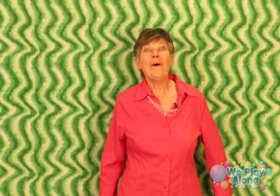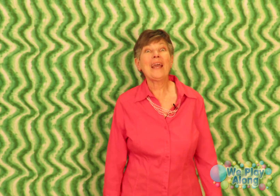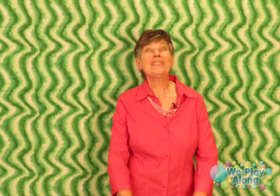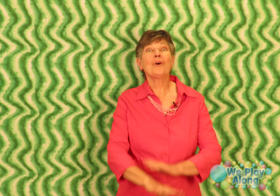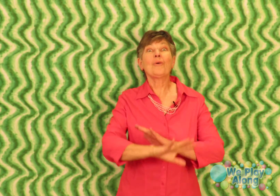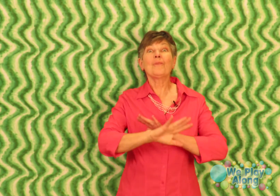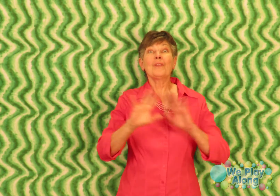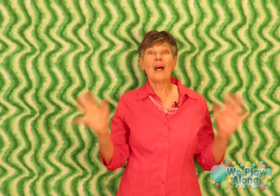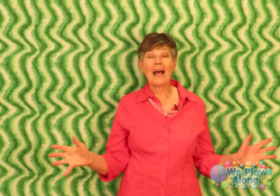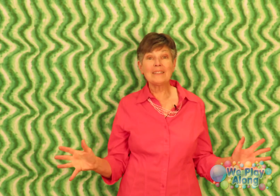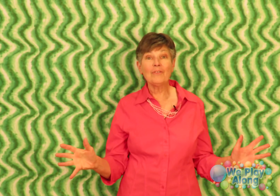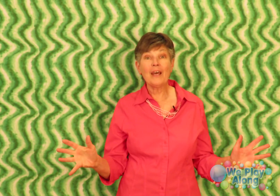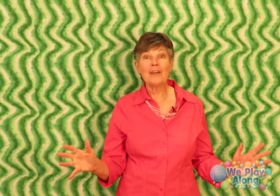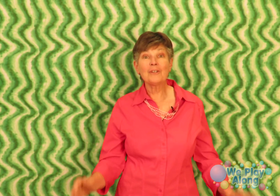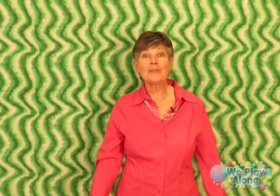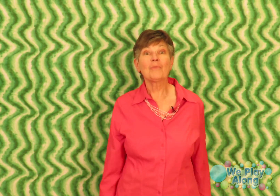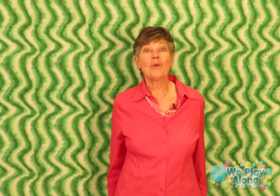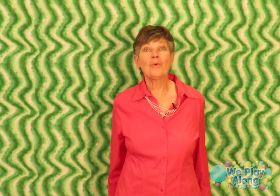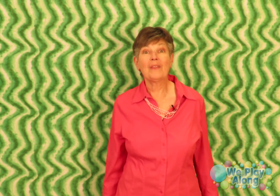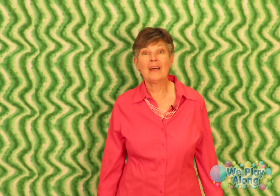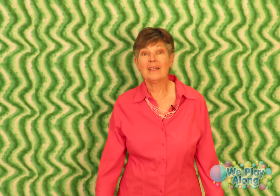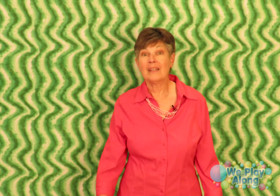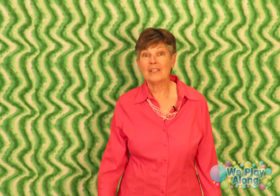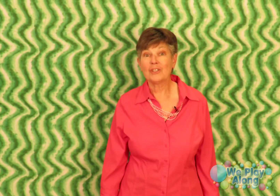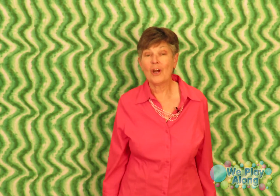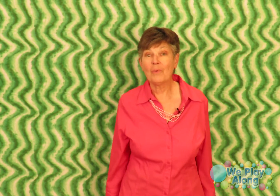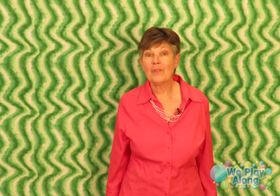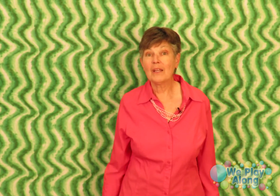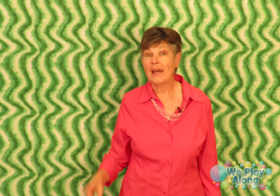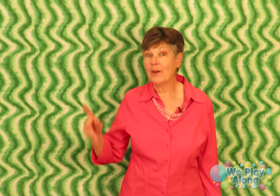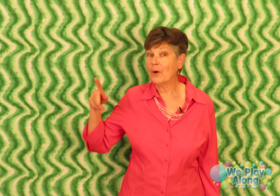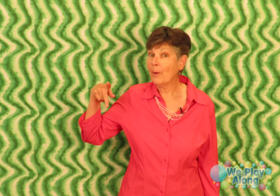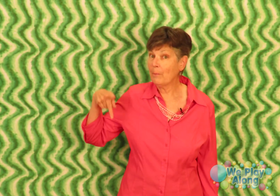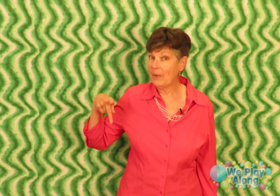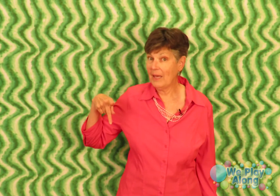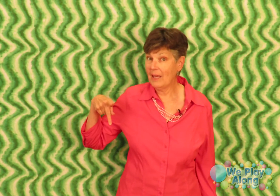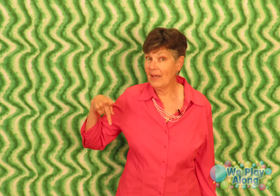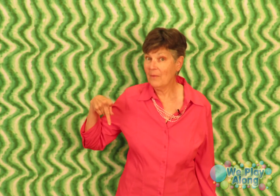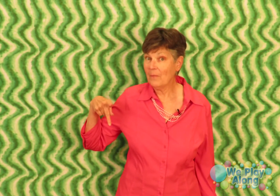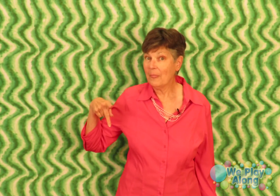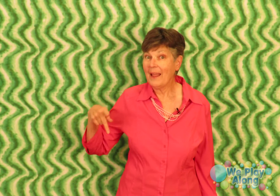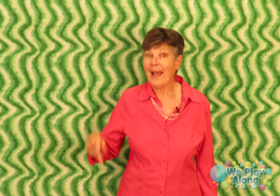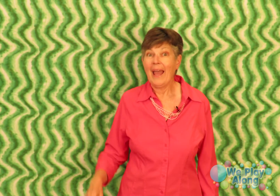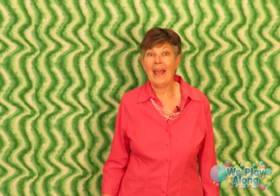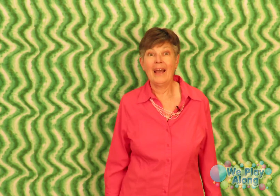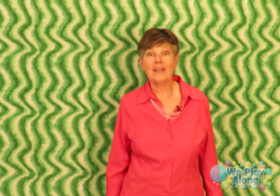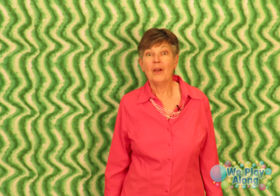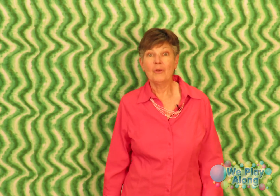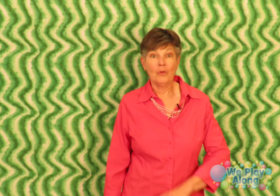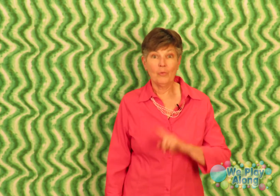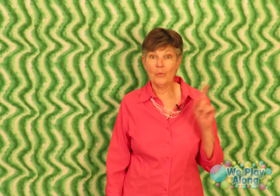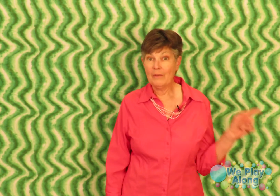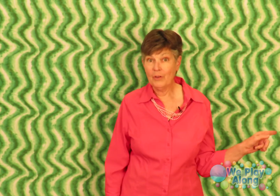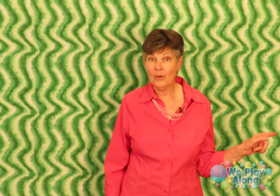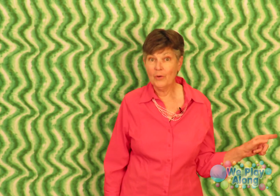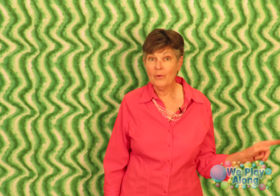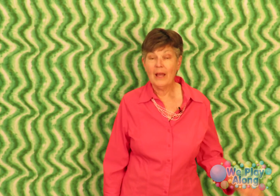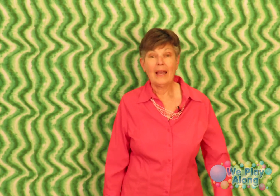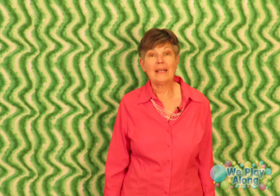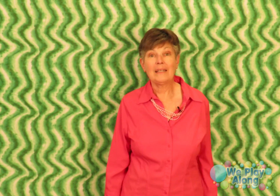Okay, so lots of letters that start with the letter P. And review, because I'm